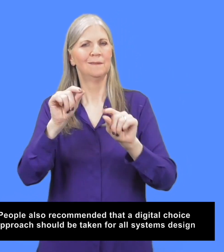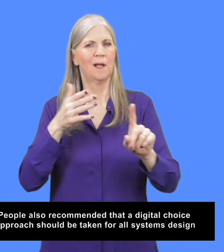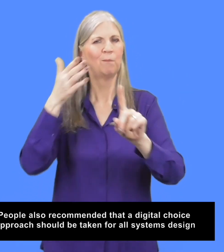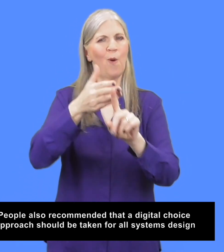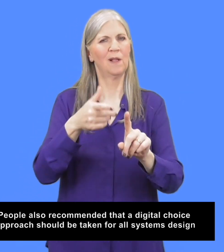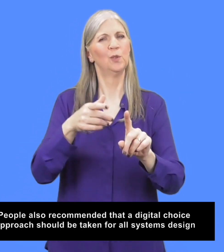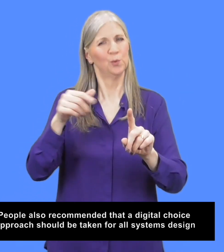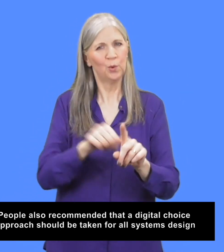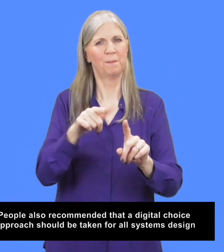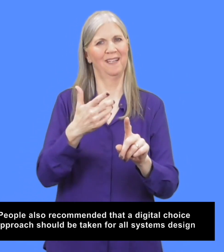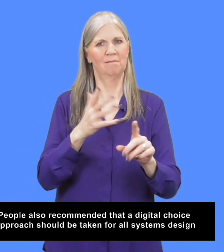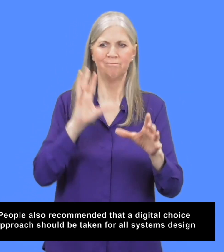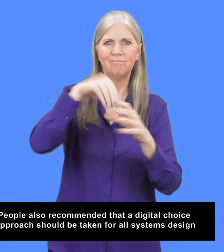all systems design